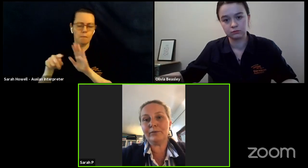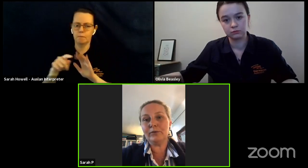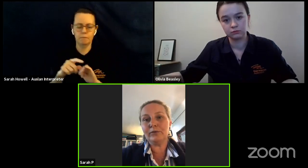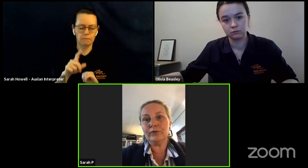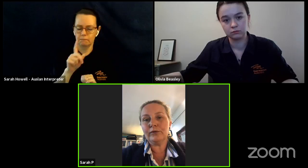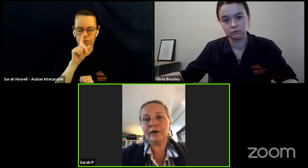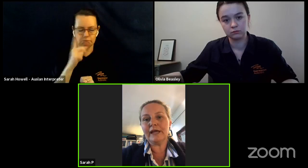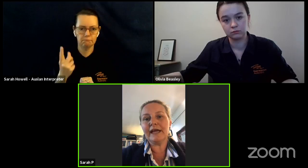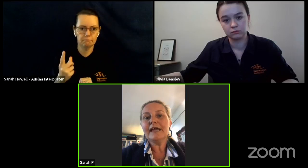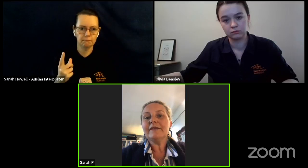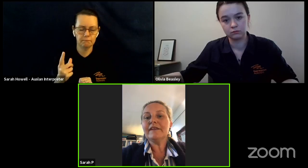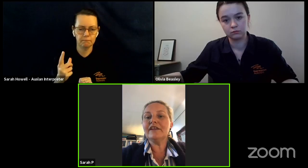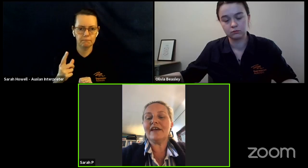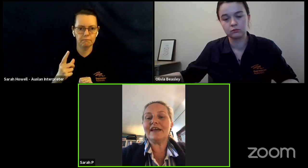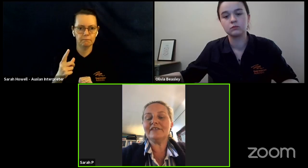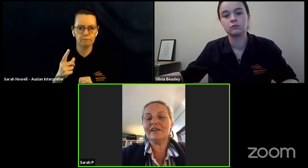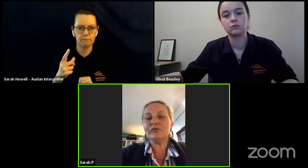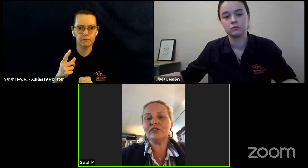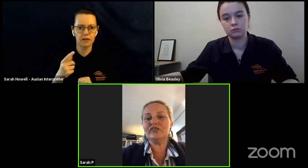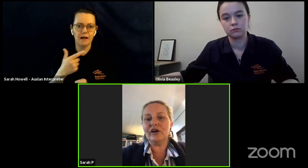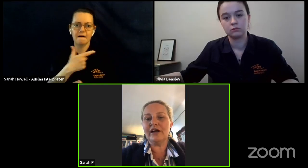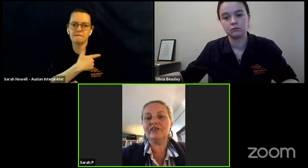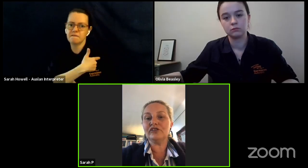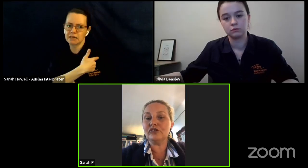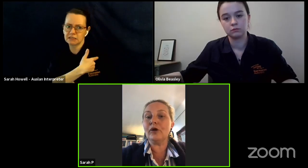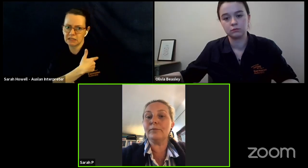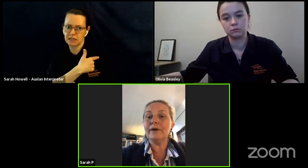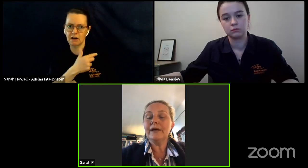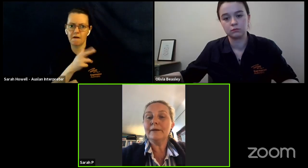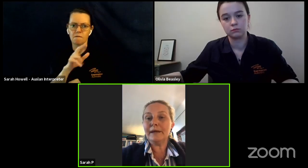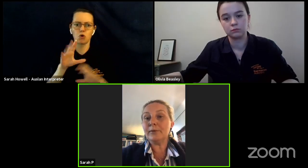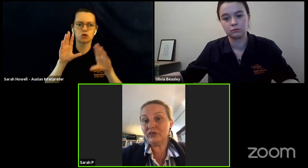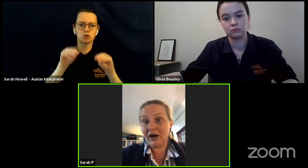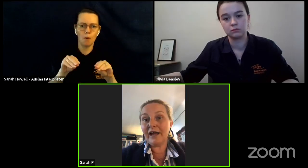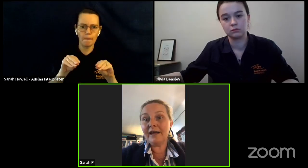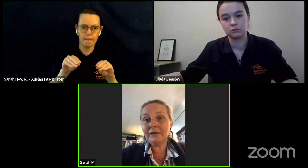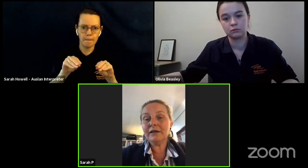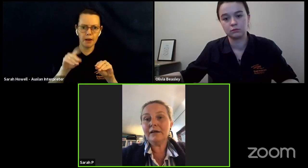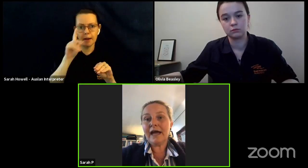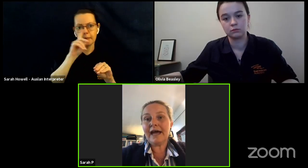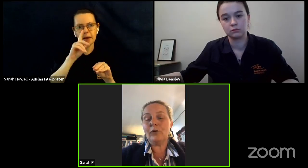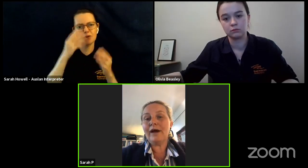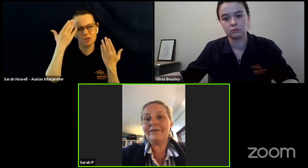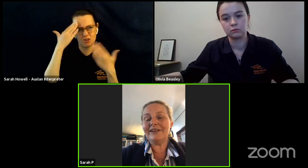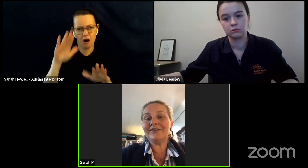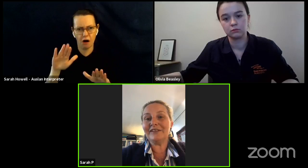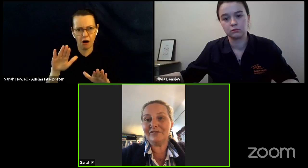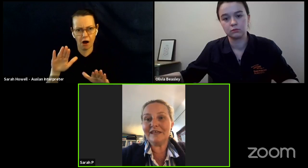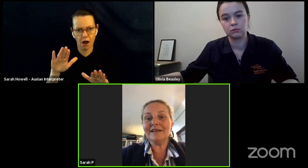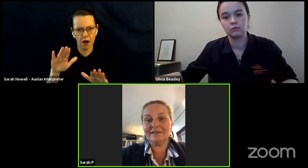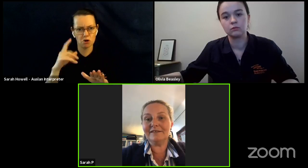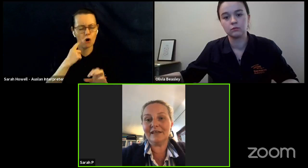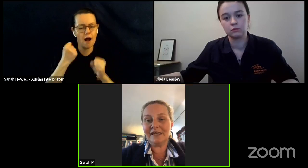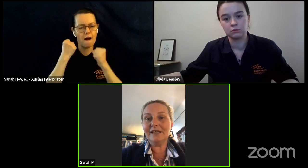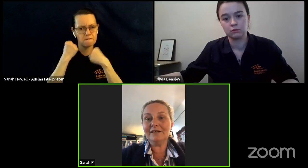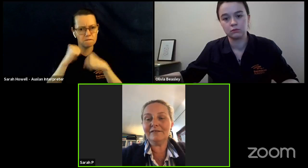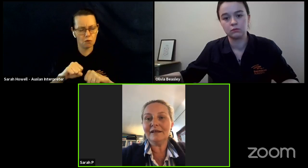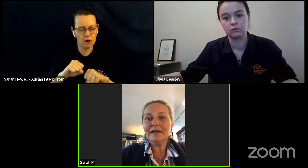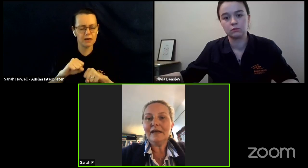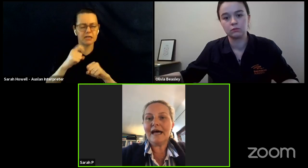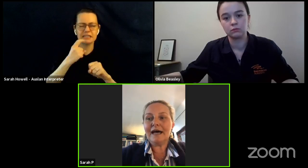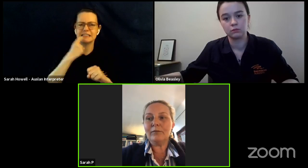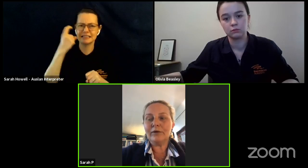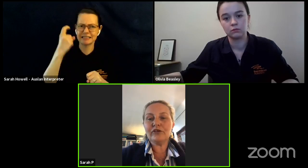of people. Okay, these vaccines were designed to stop people dying or having severe